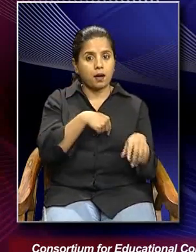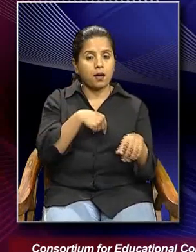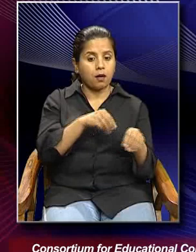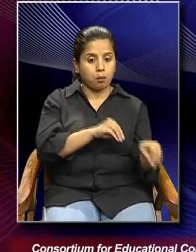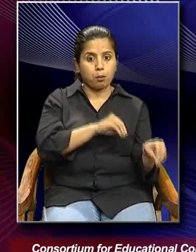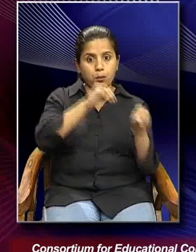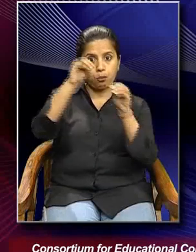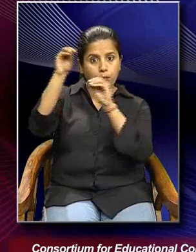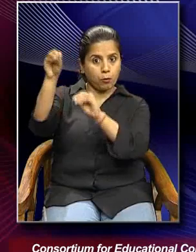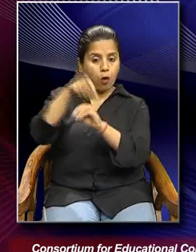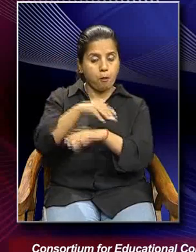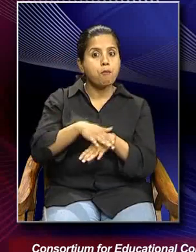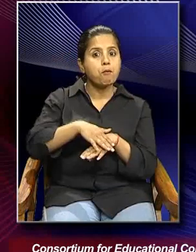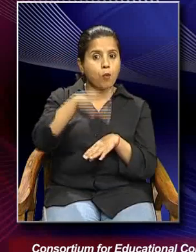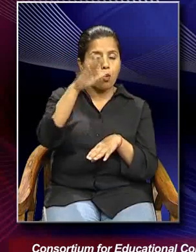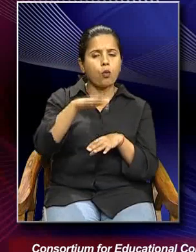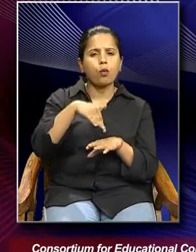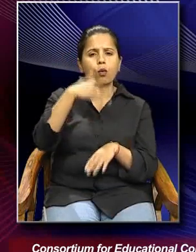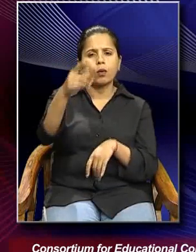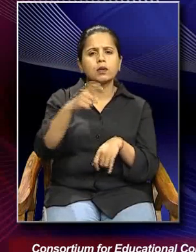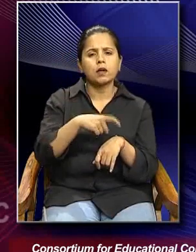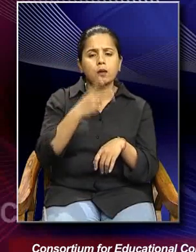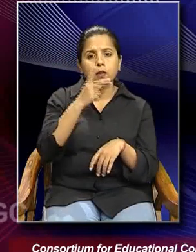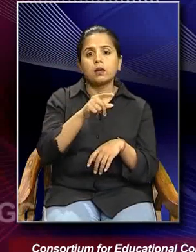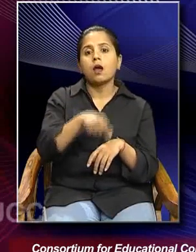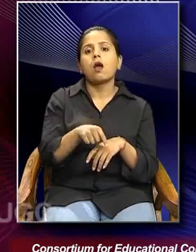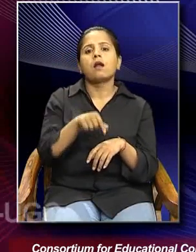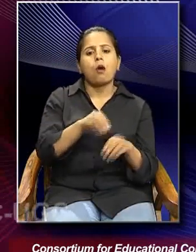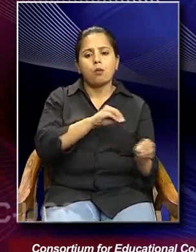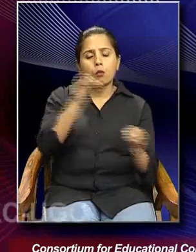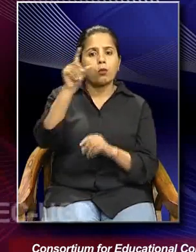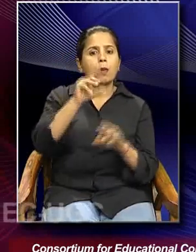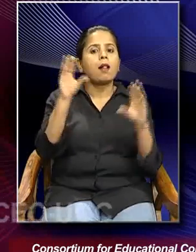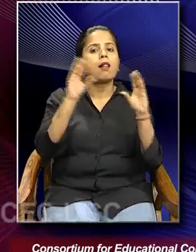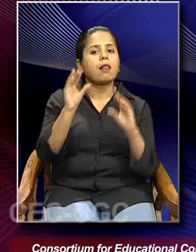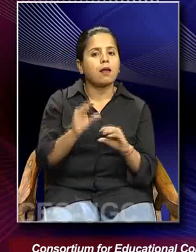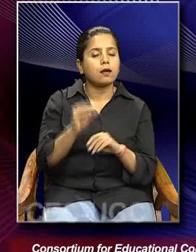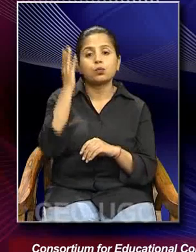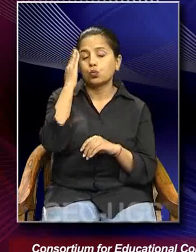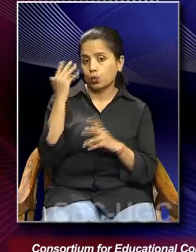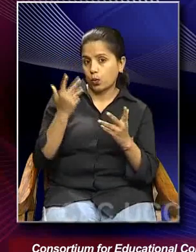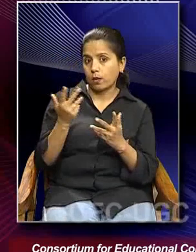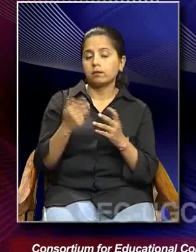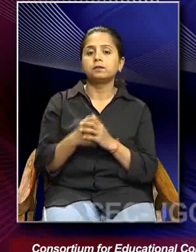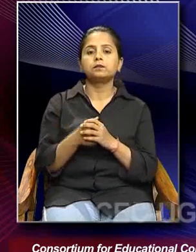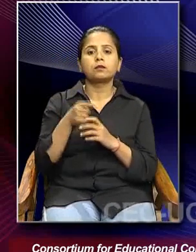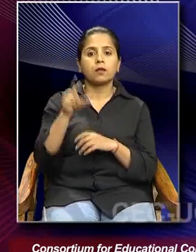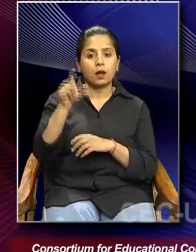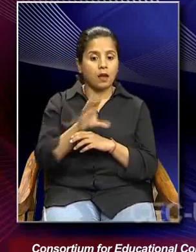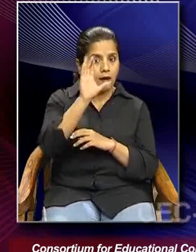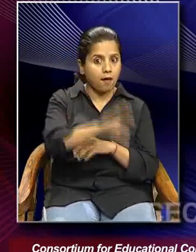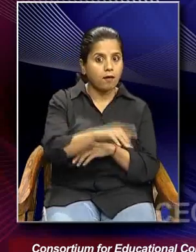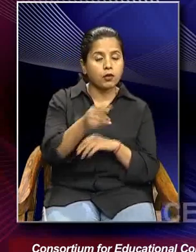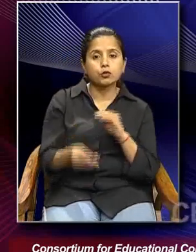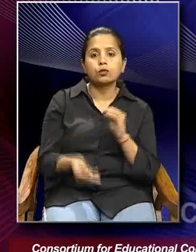after some time we observe that emigration actually is coming down. And this may happen why? Because investment is coming